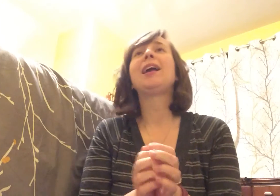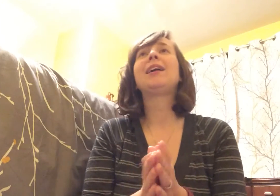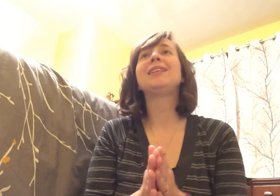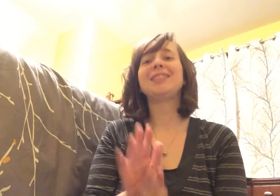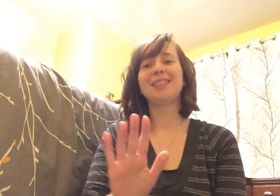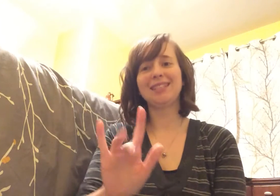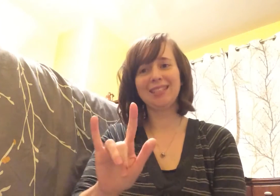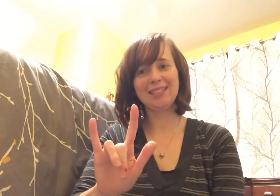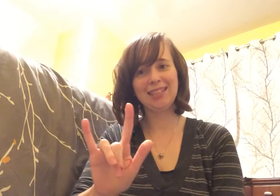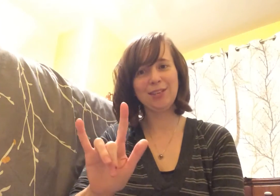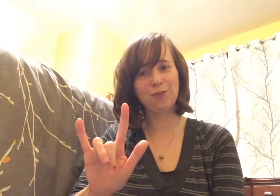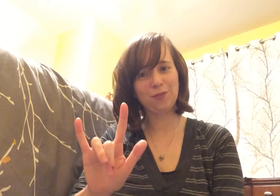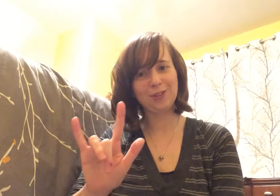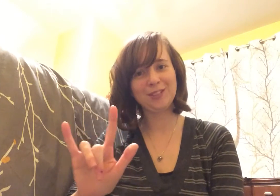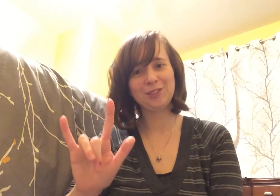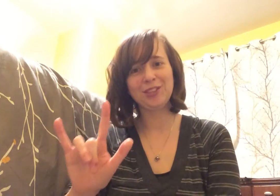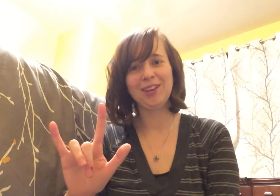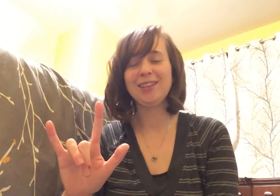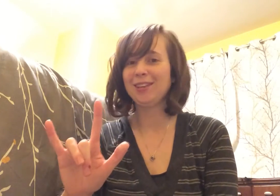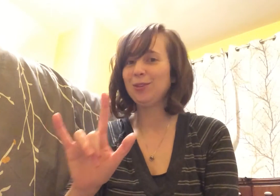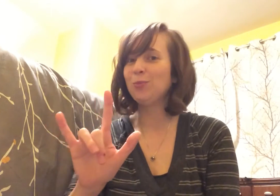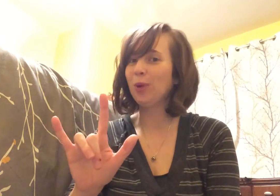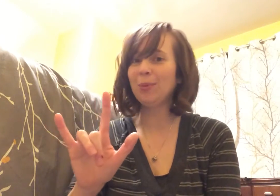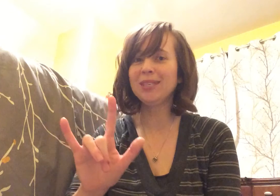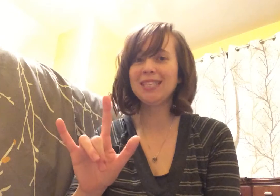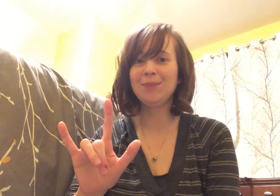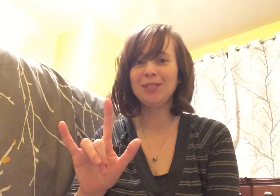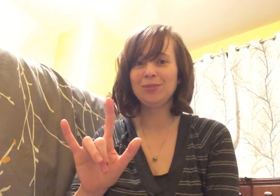And this is the universal sign that you'll probably see me doing